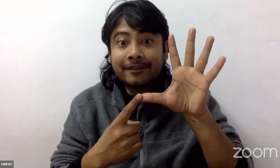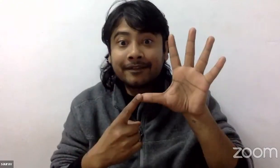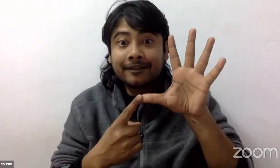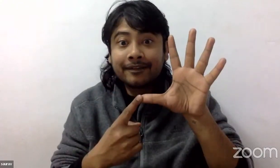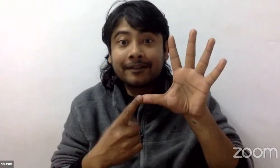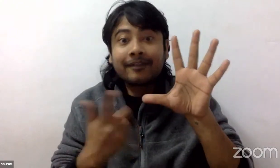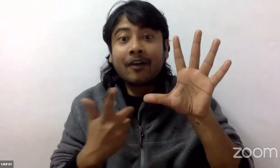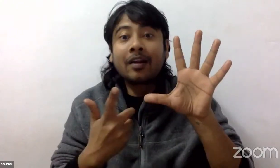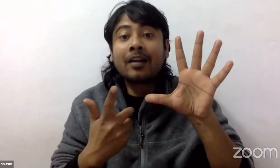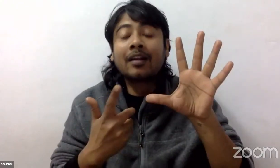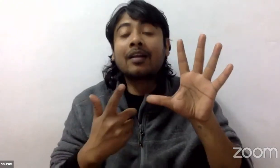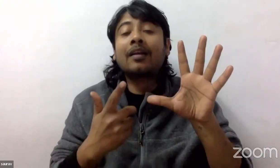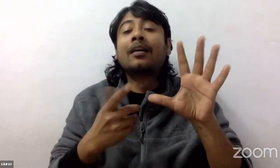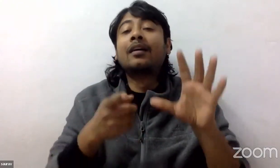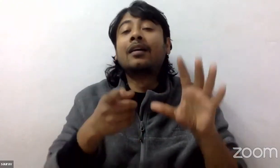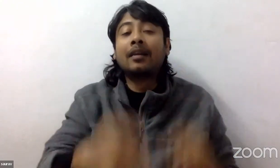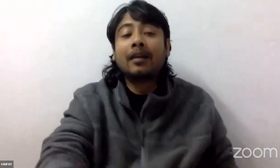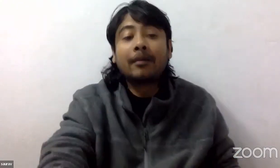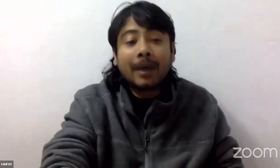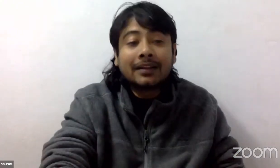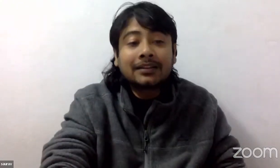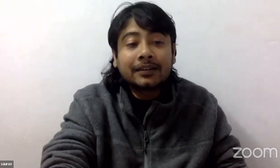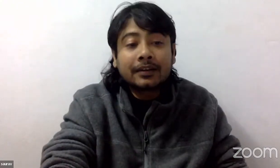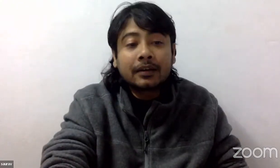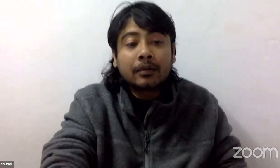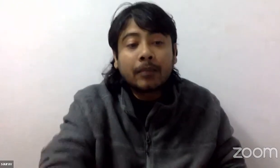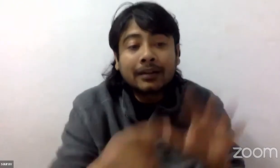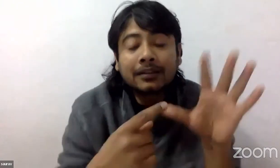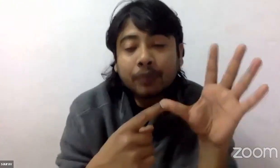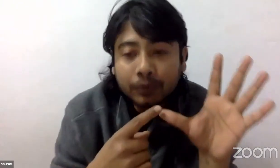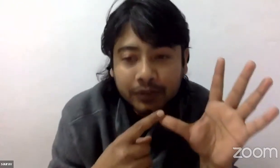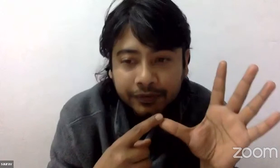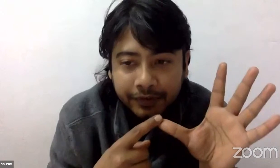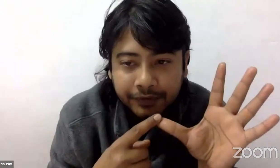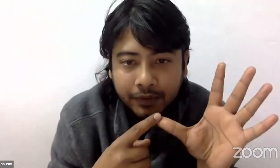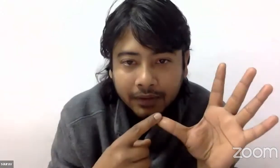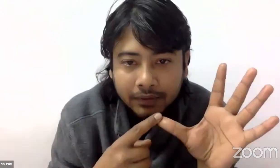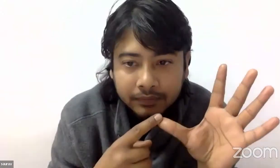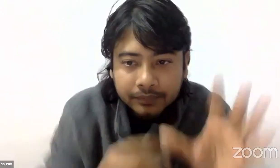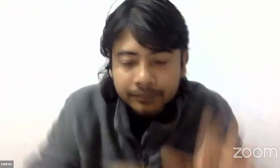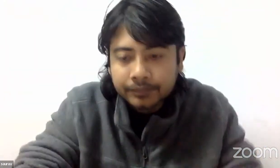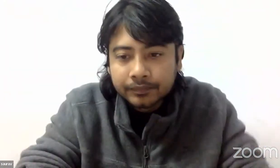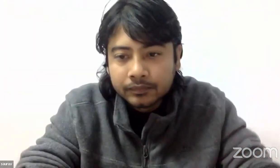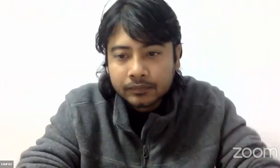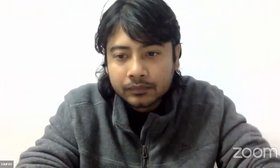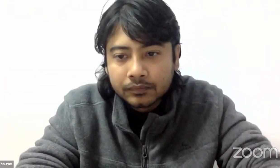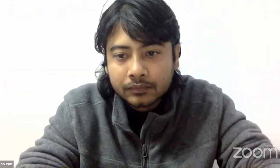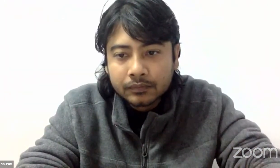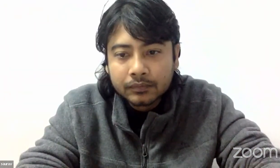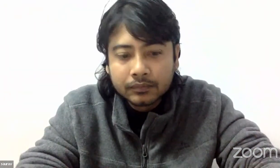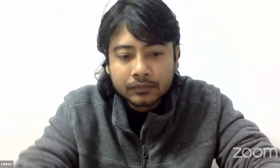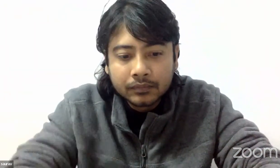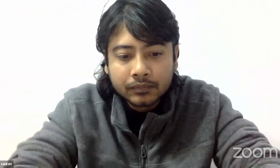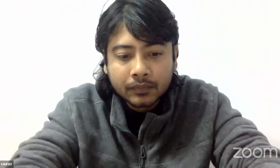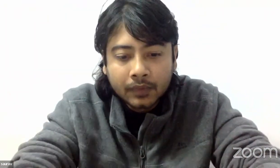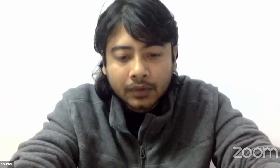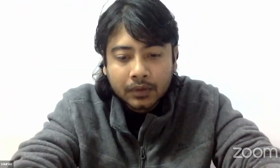But remember that the fast has to be opened only Mataji, during what was the Paran. fifth one? The last one is if you're taking